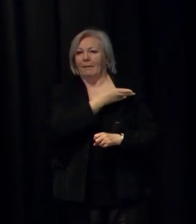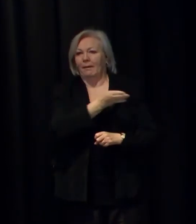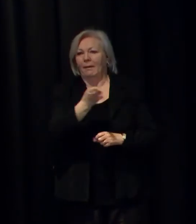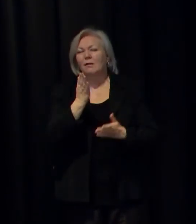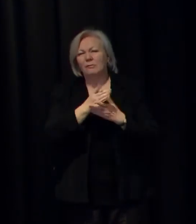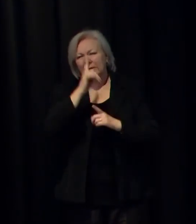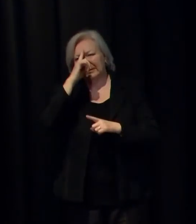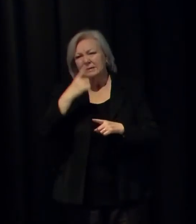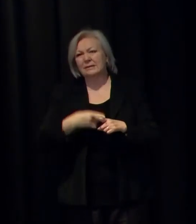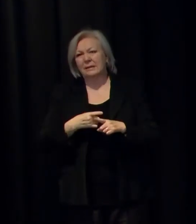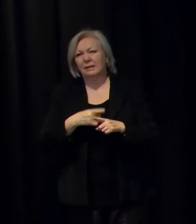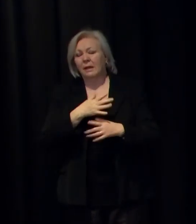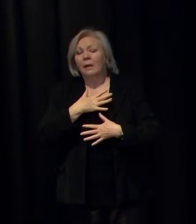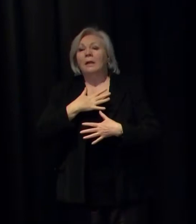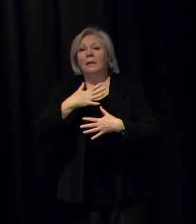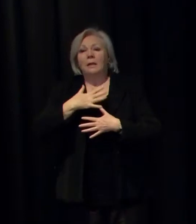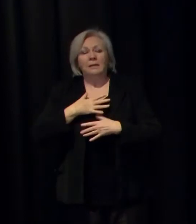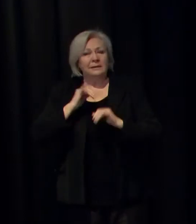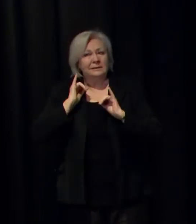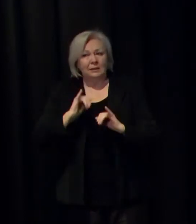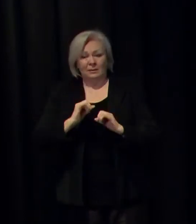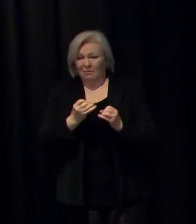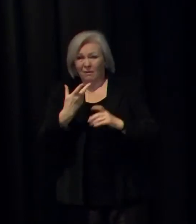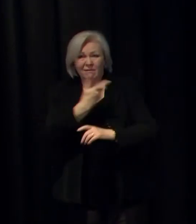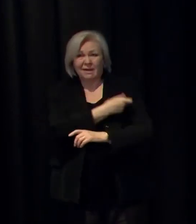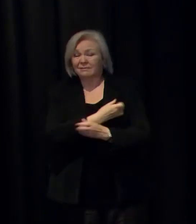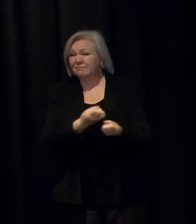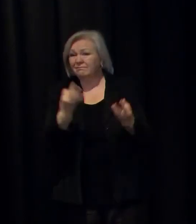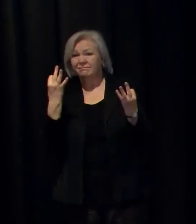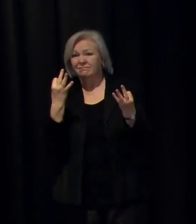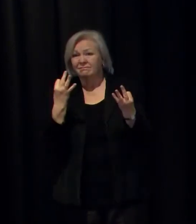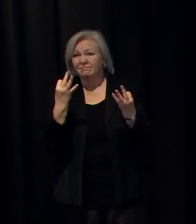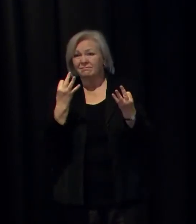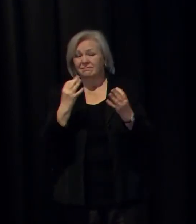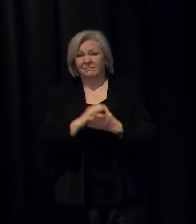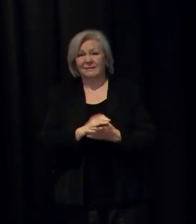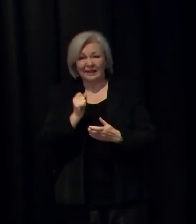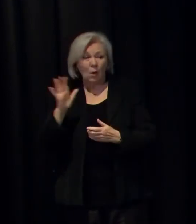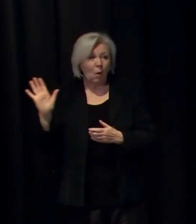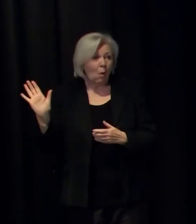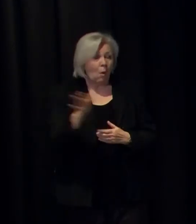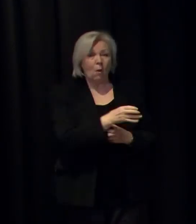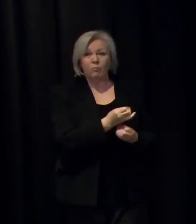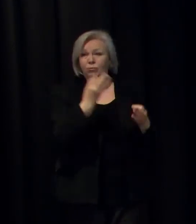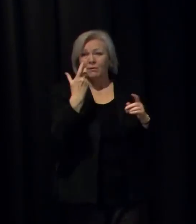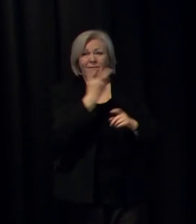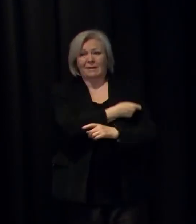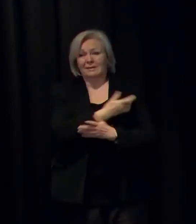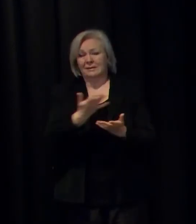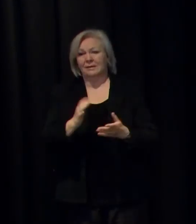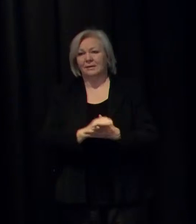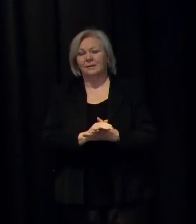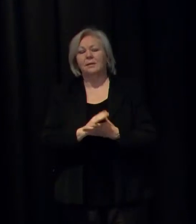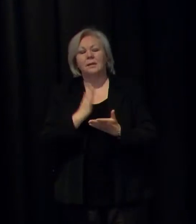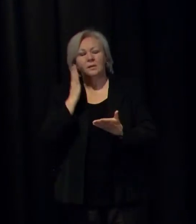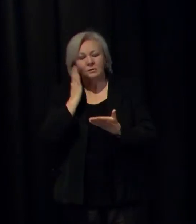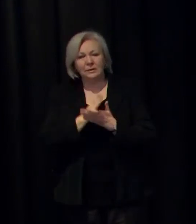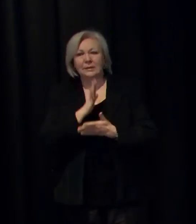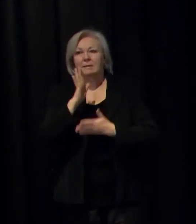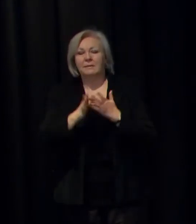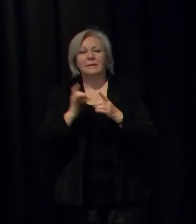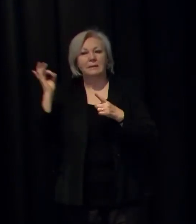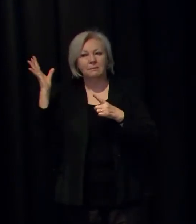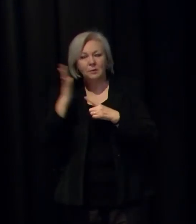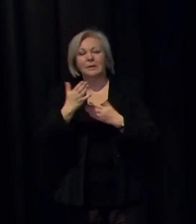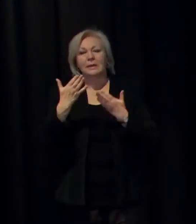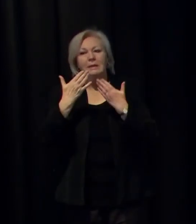unwell, gasping for air. They are not vaccinated, not fully vaccinated, almost all of them. So there's every reason to go and